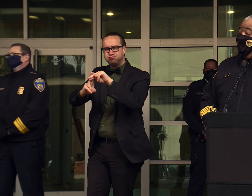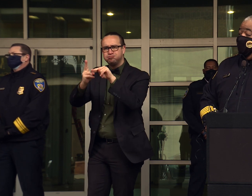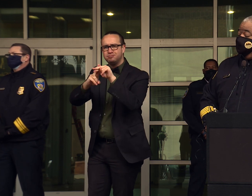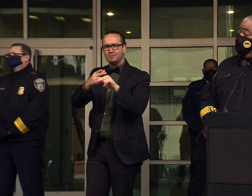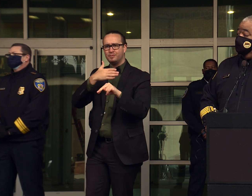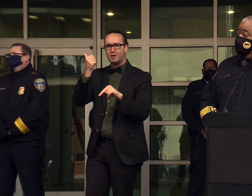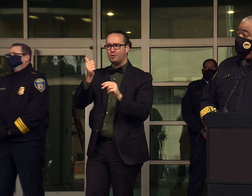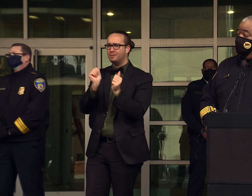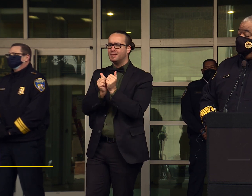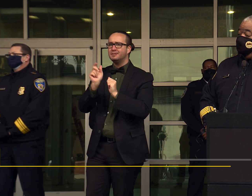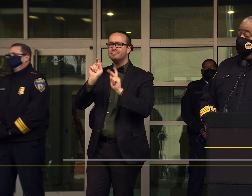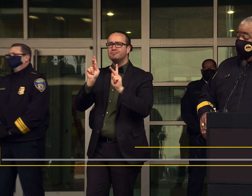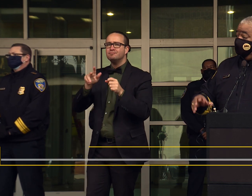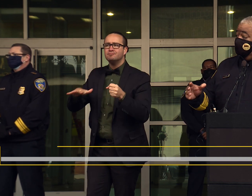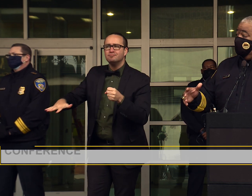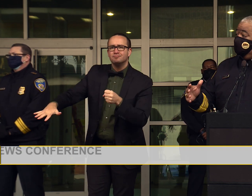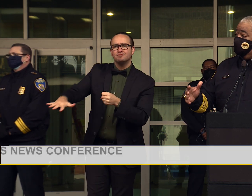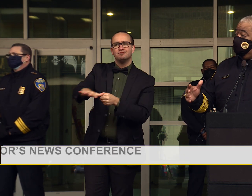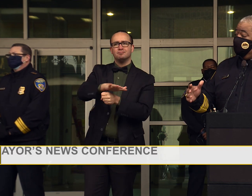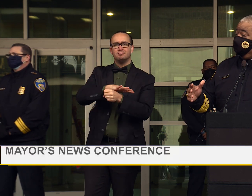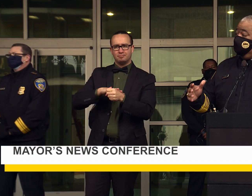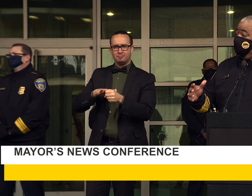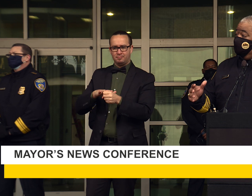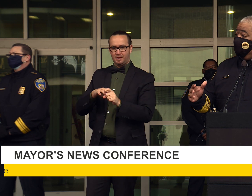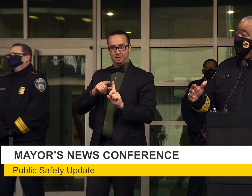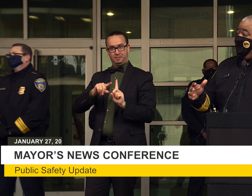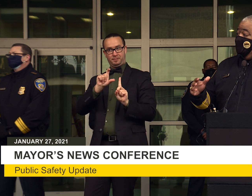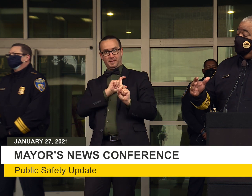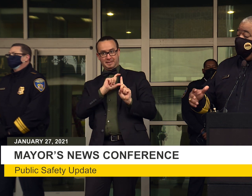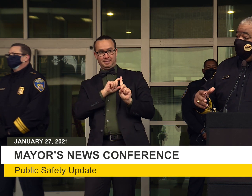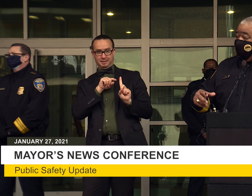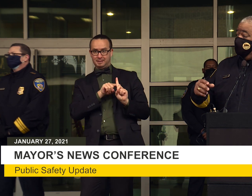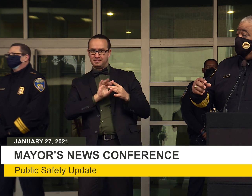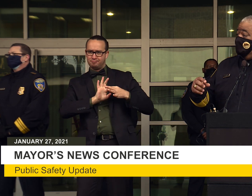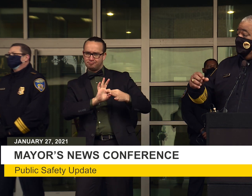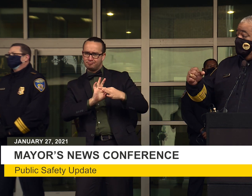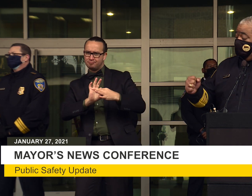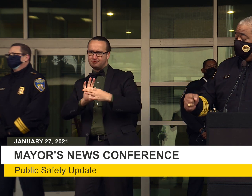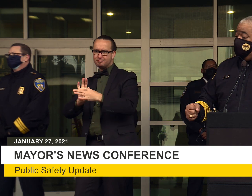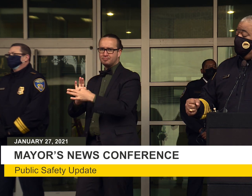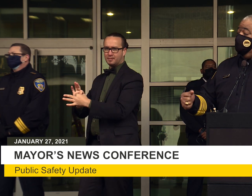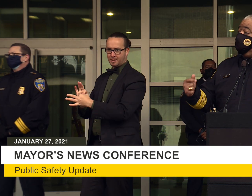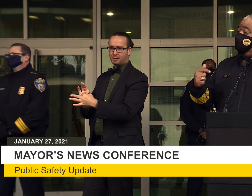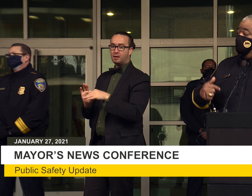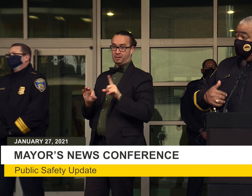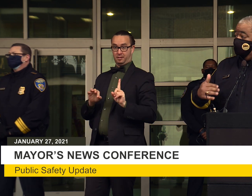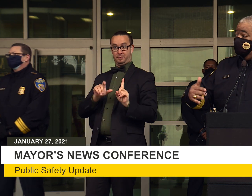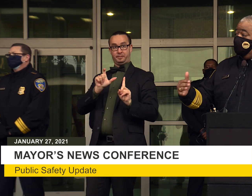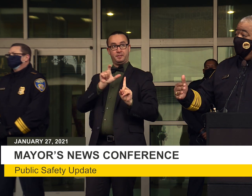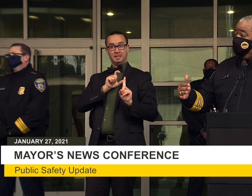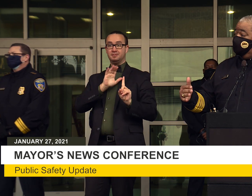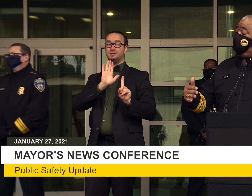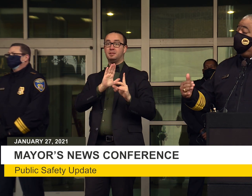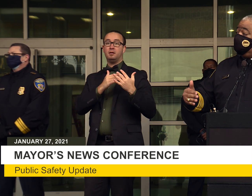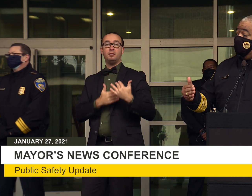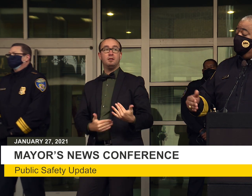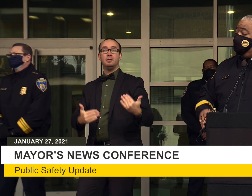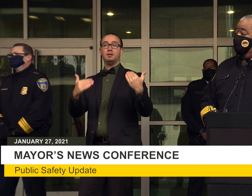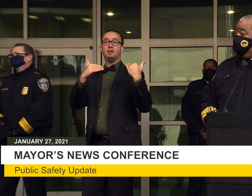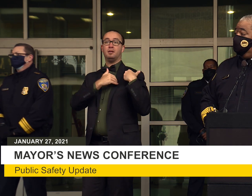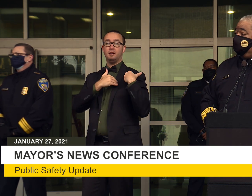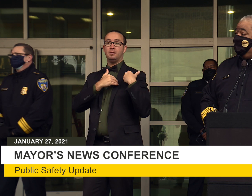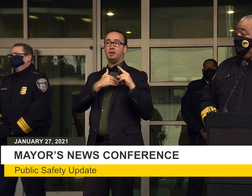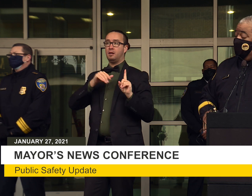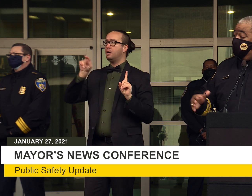agencies having the police officer take some level of responsibility of connecting community members with other agencies to